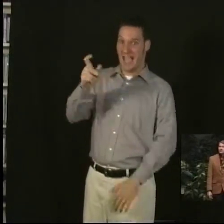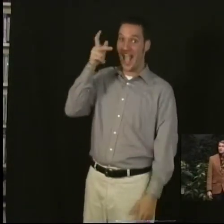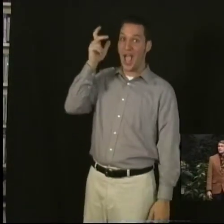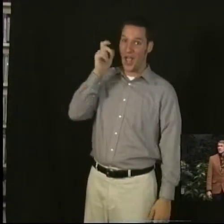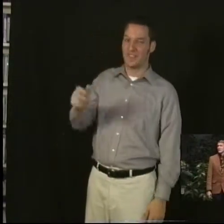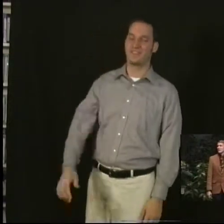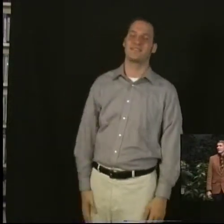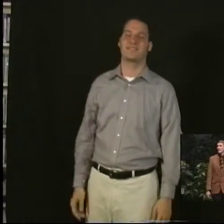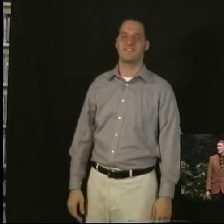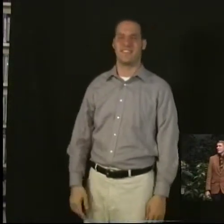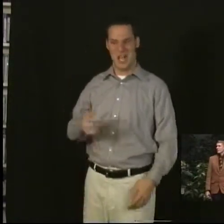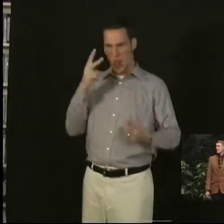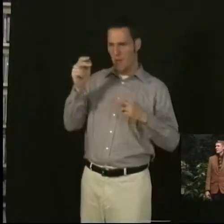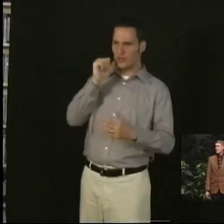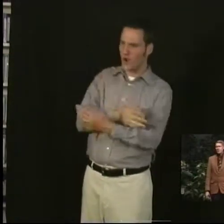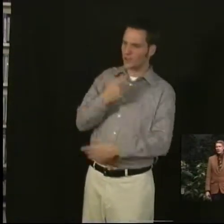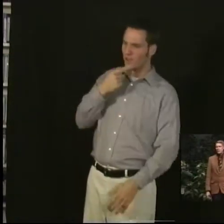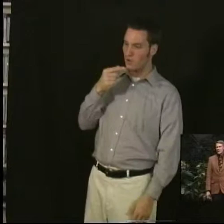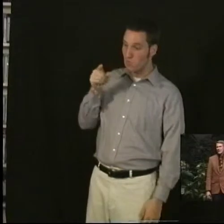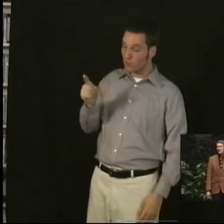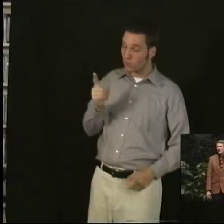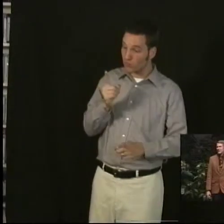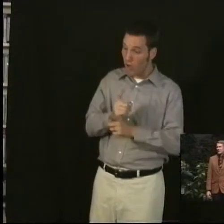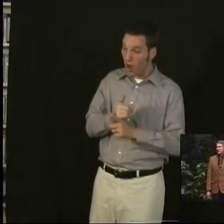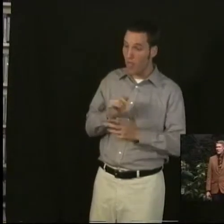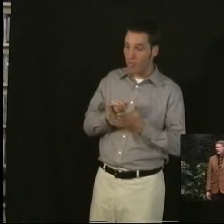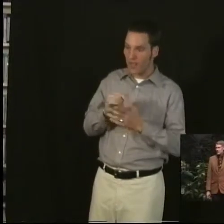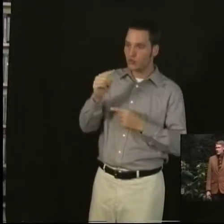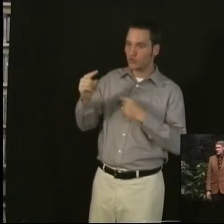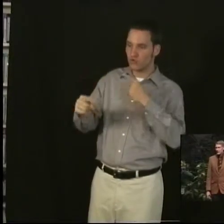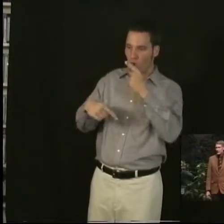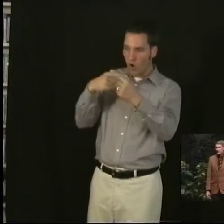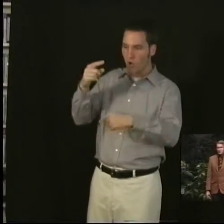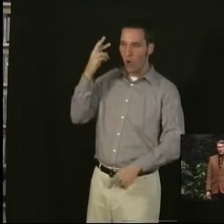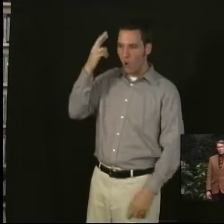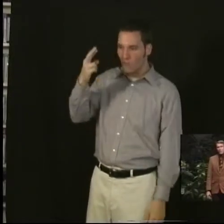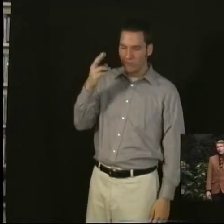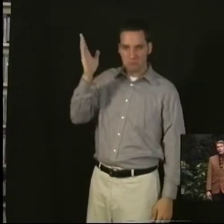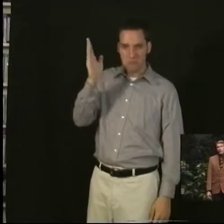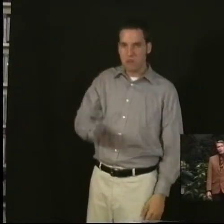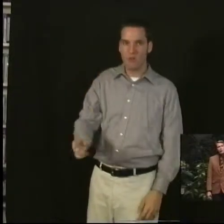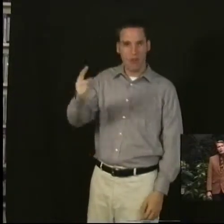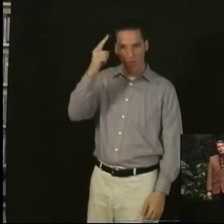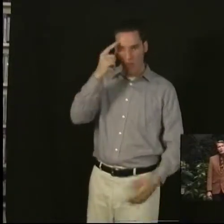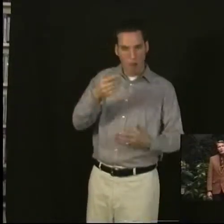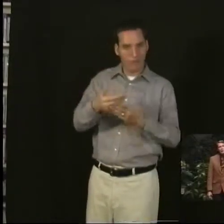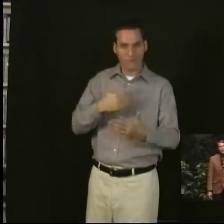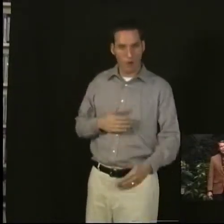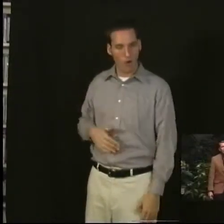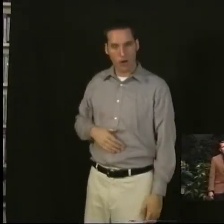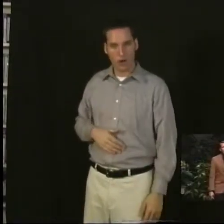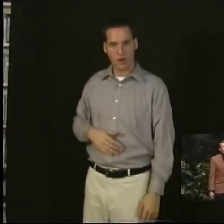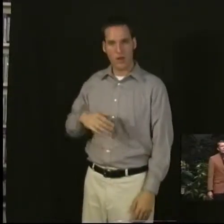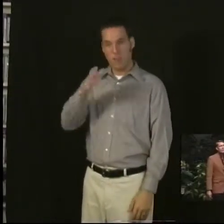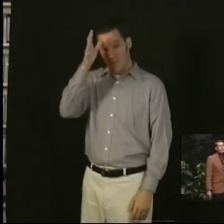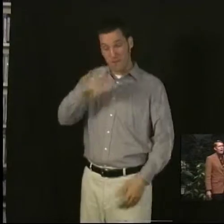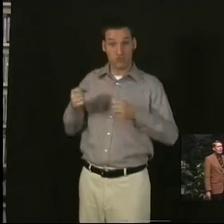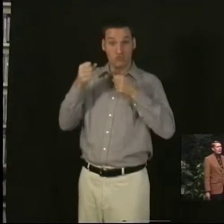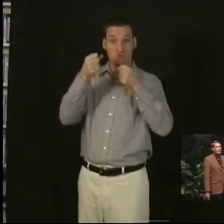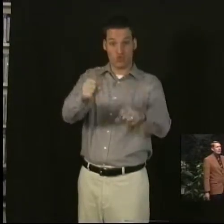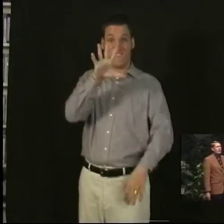this. He looked back at my daughter. He said, "Man, you're right. That is circular reasoning." He said, "I never thought of that before." That poor fellow drove